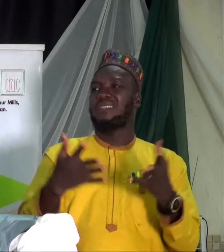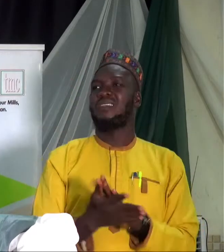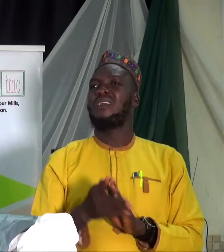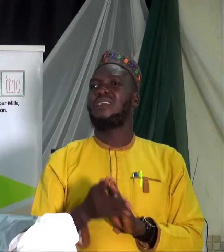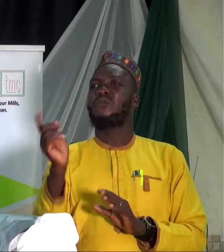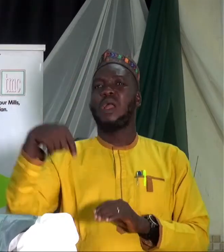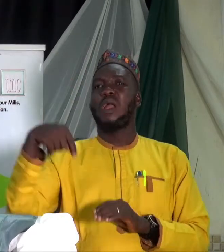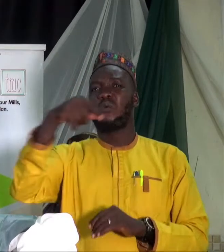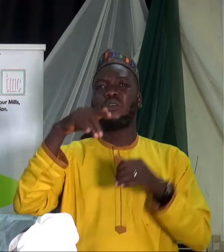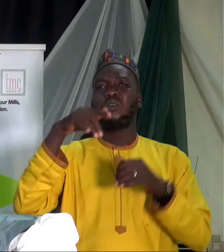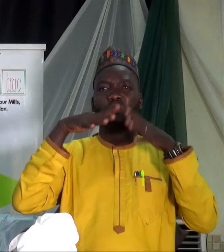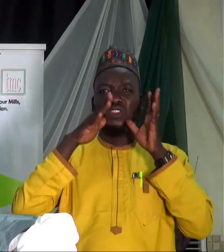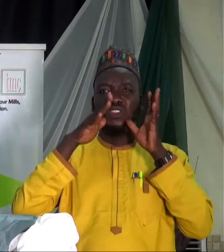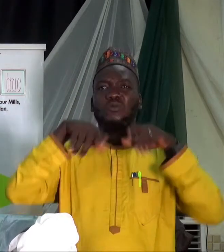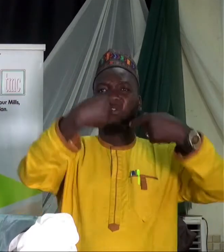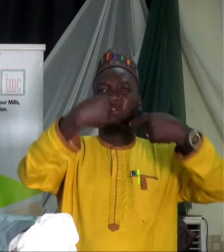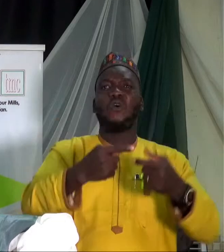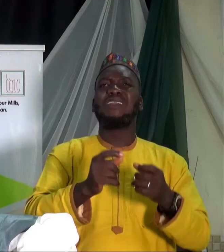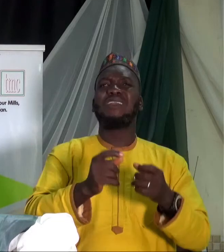face the world squarely